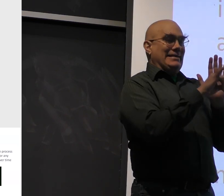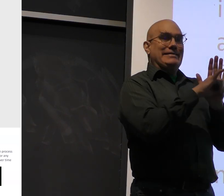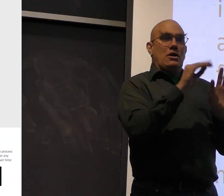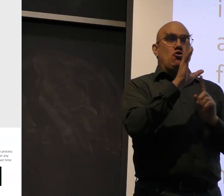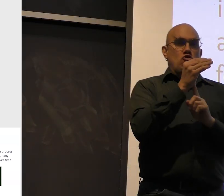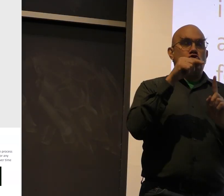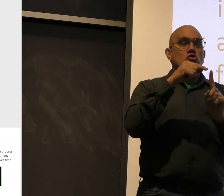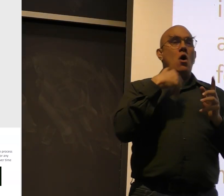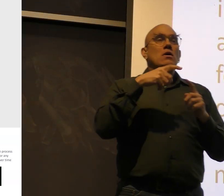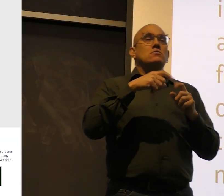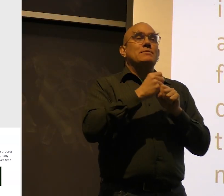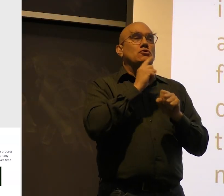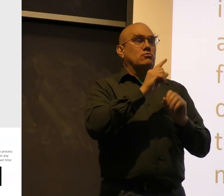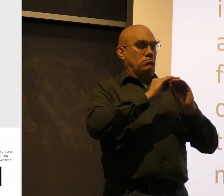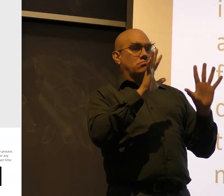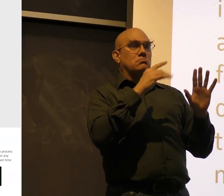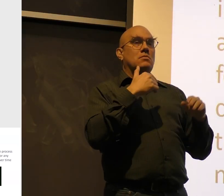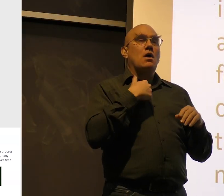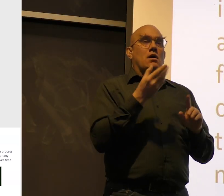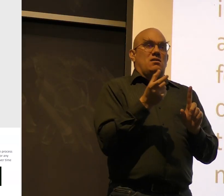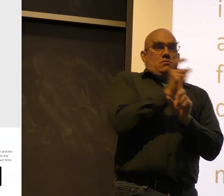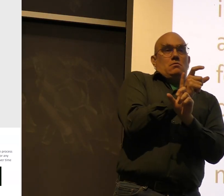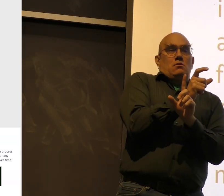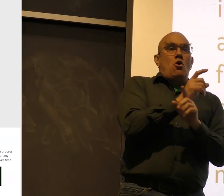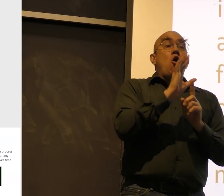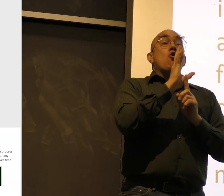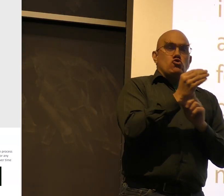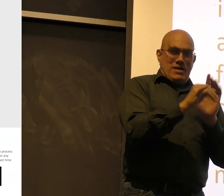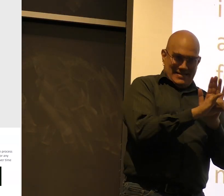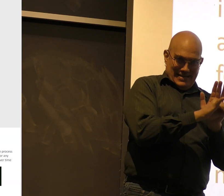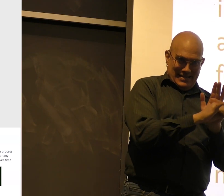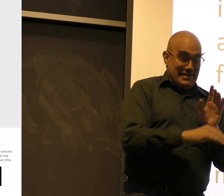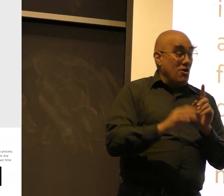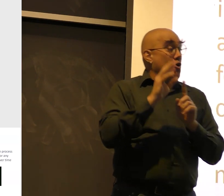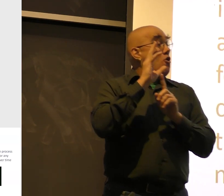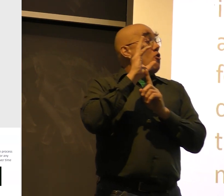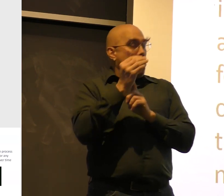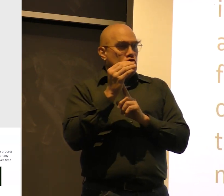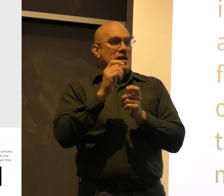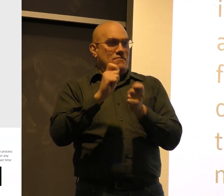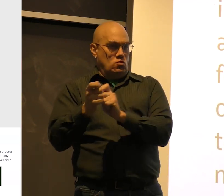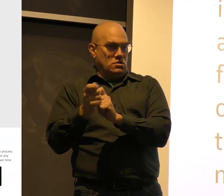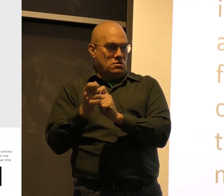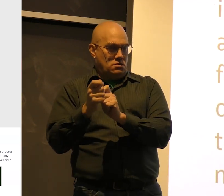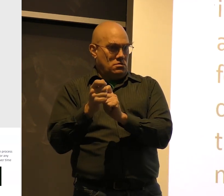When I look at identity and culture, I want to make sure this is clear. I'm going to talk about cultural identity and then